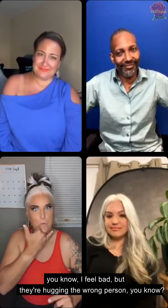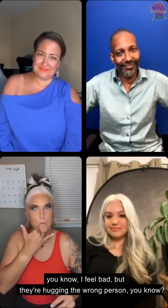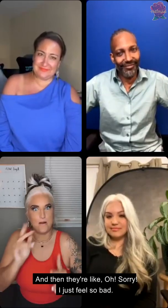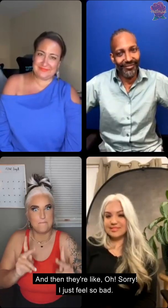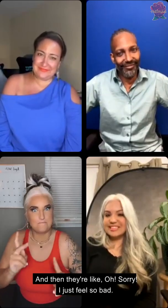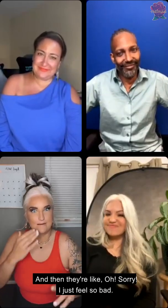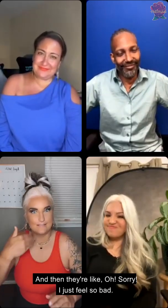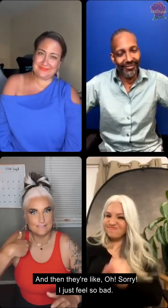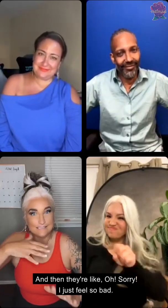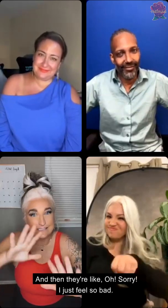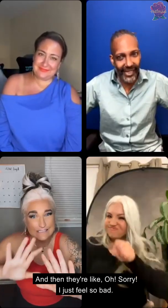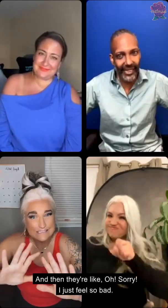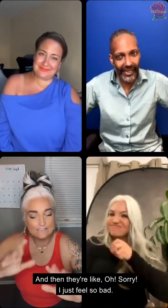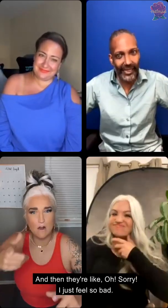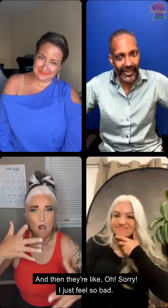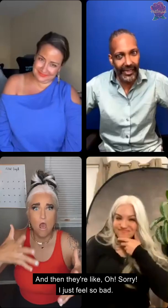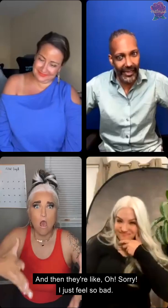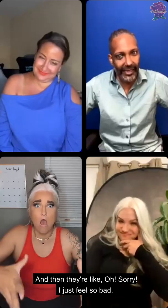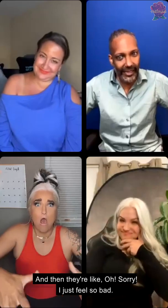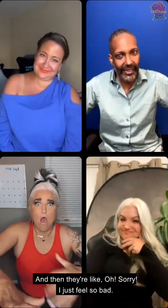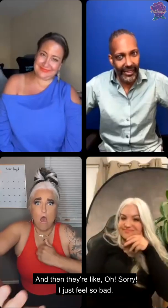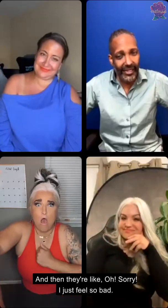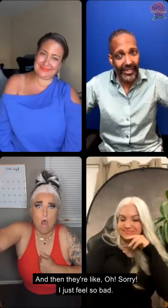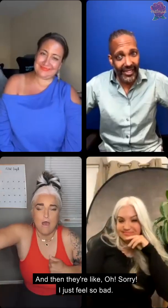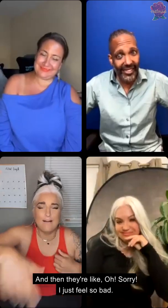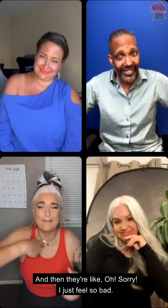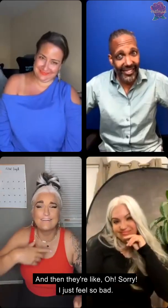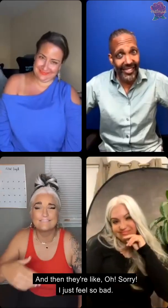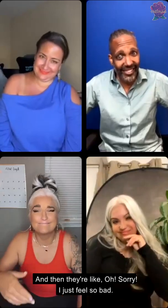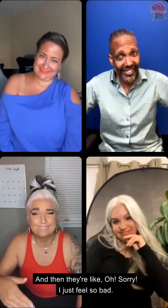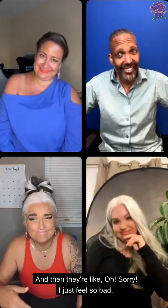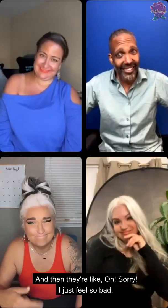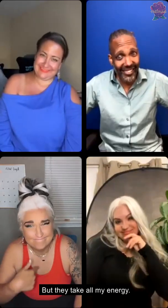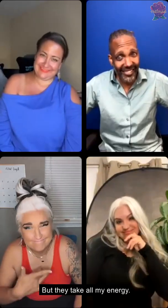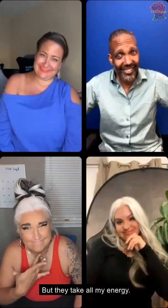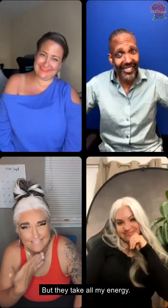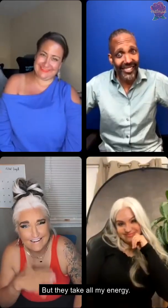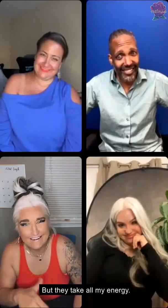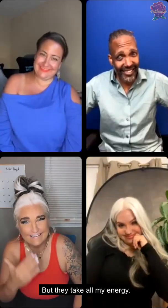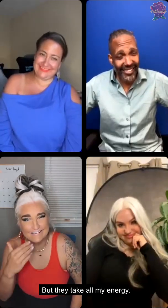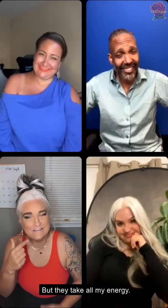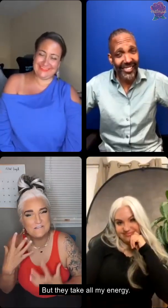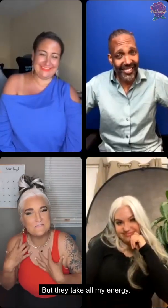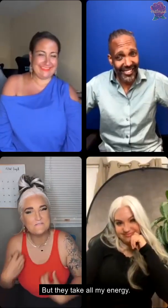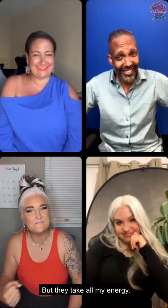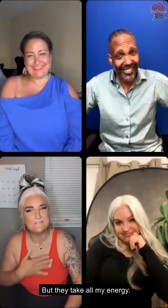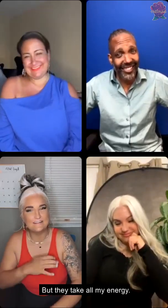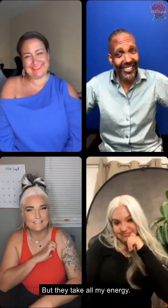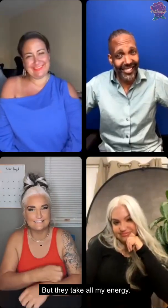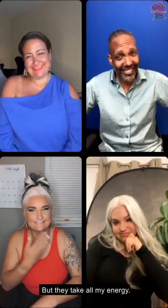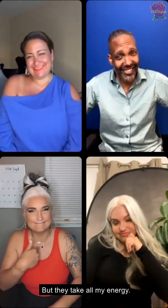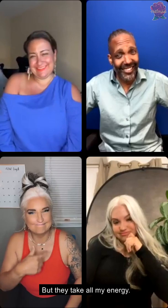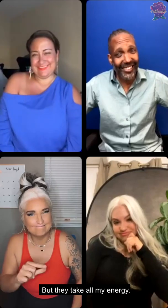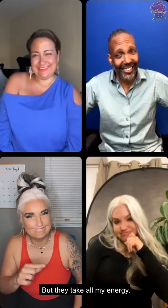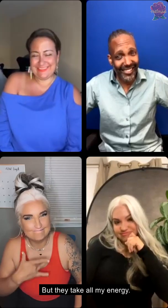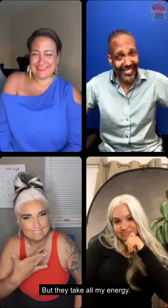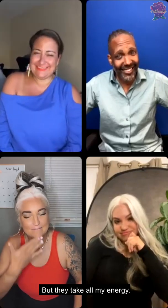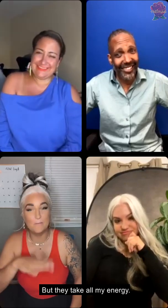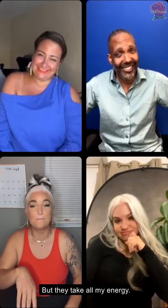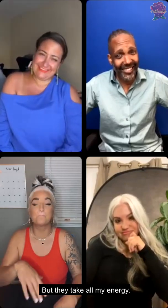hugging the wrong person. And then they're like, oh, oh. And I just feel so bad. But they take all my energy.